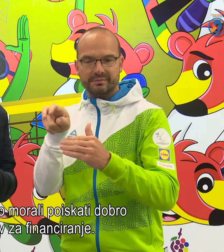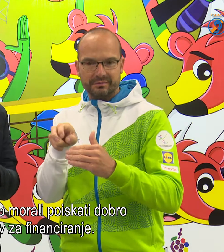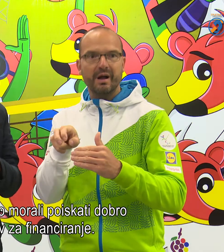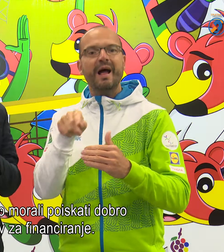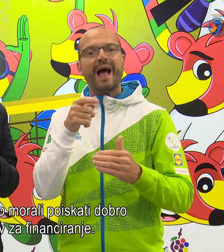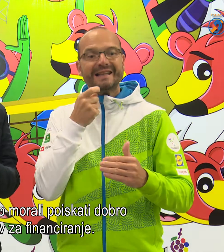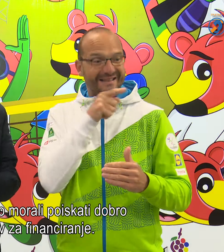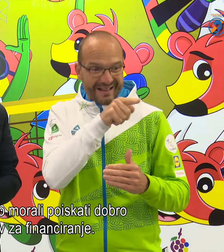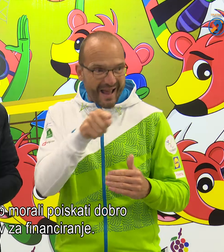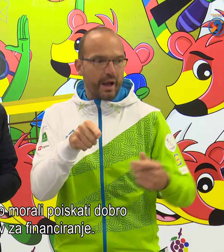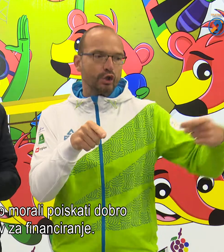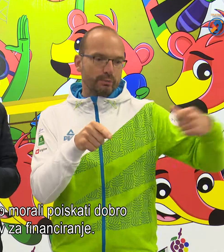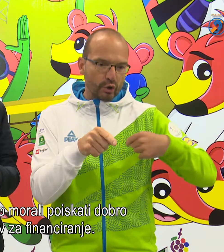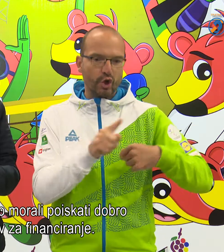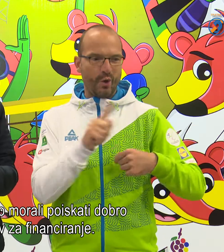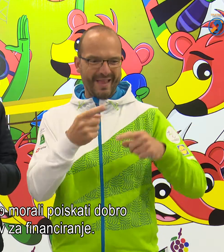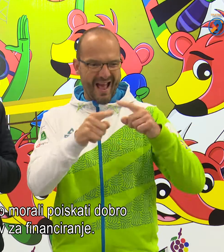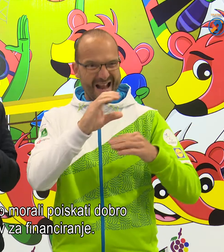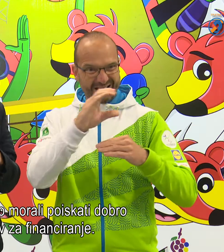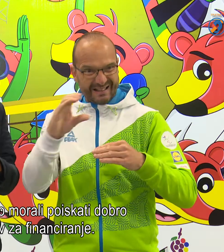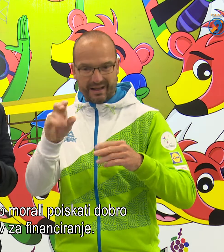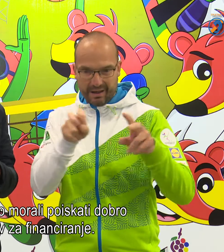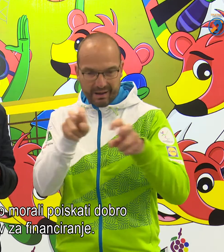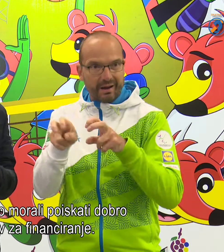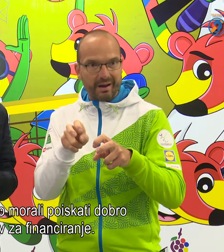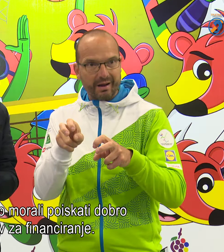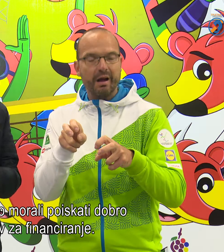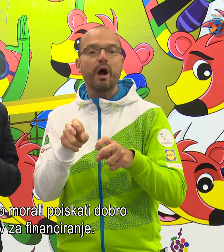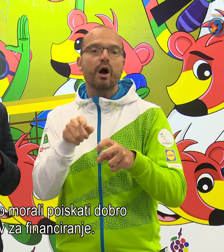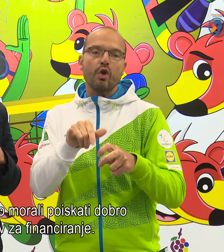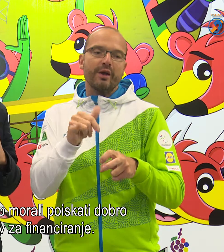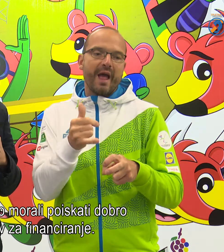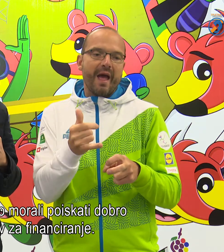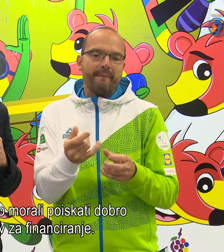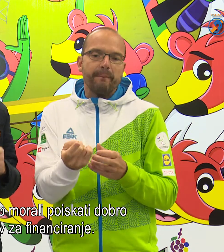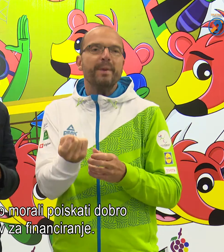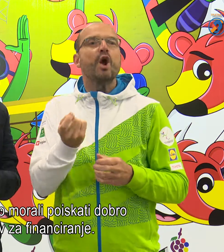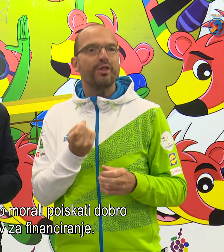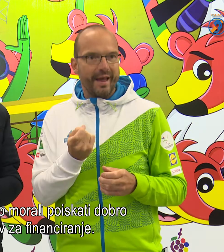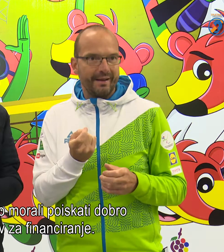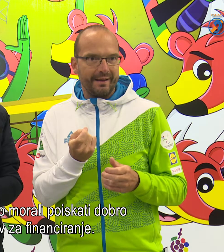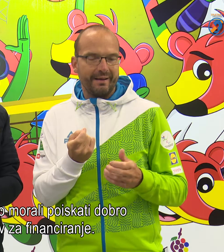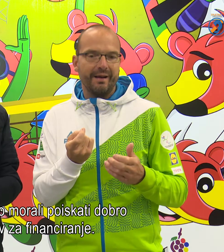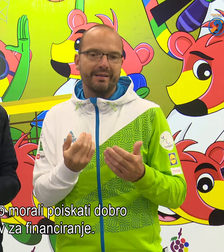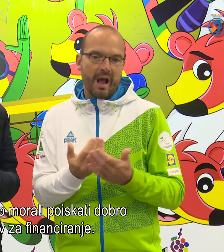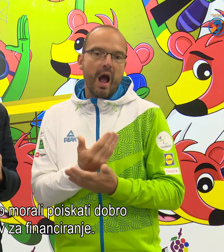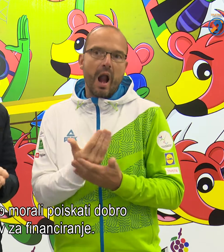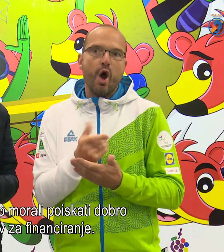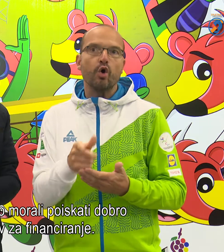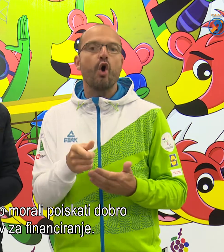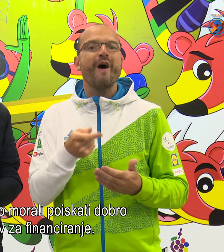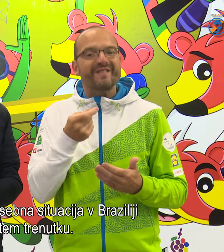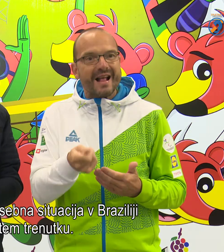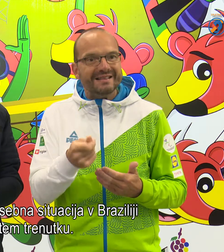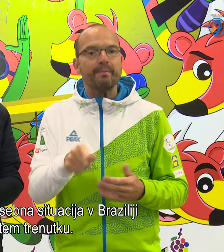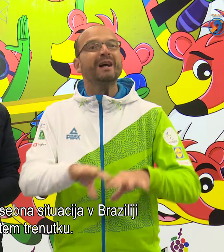build the one of the good solutions for